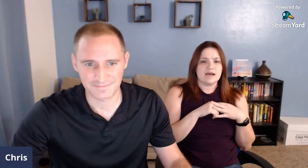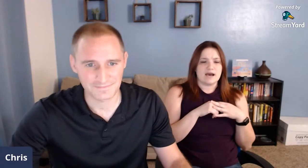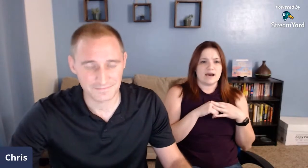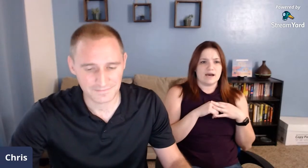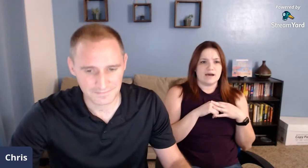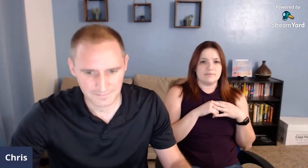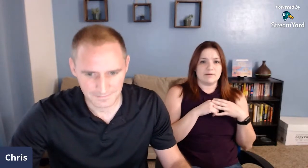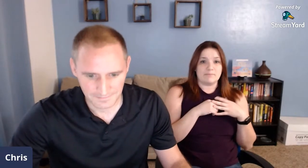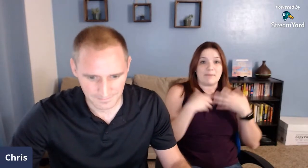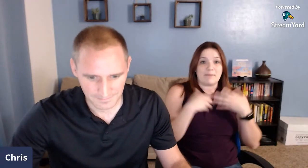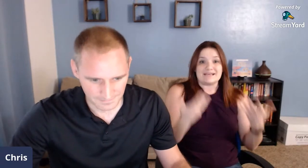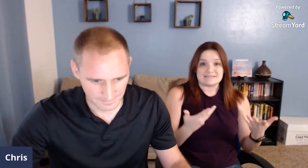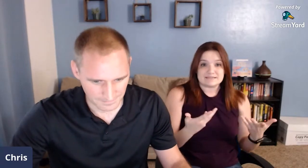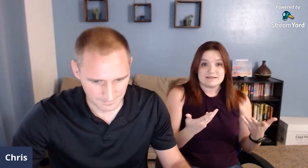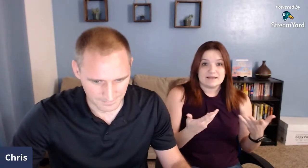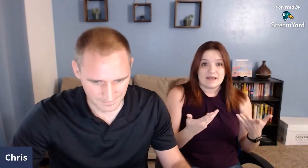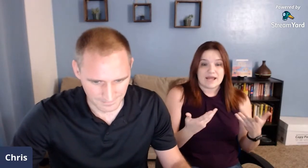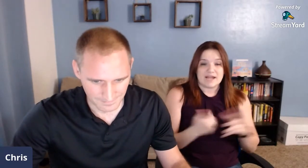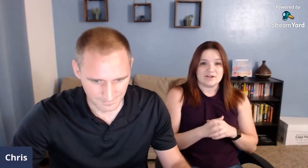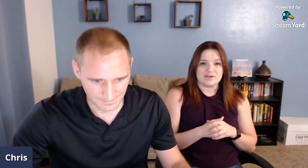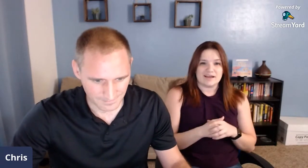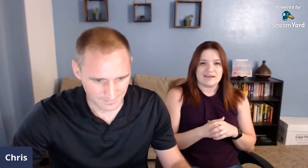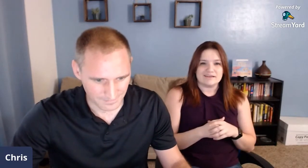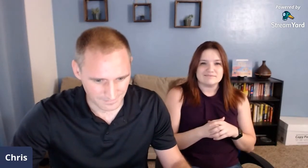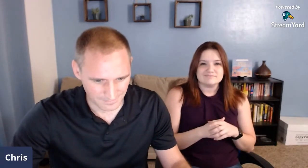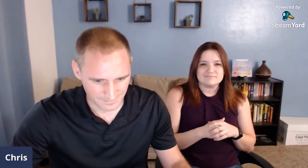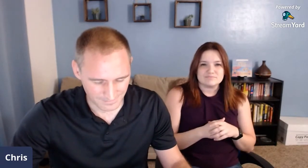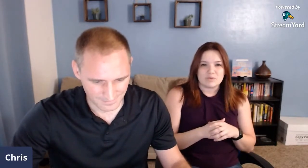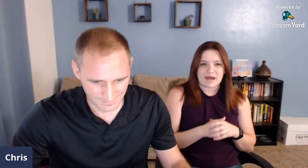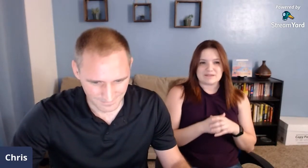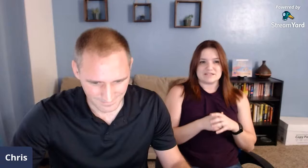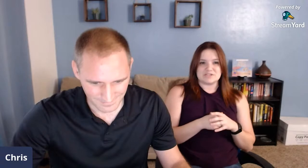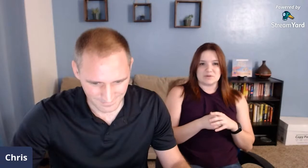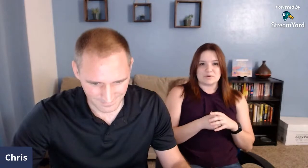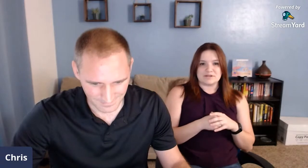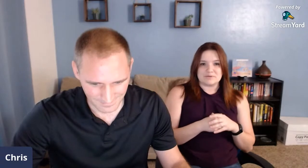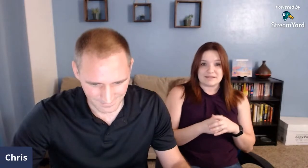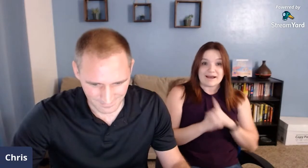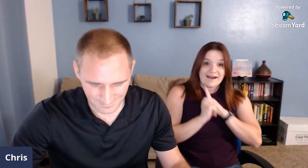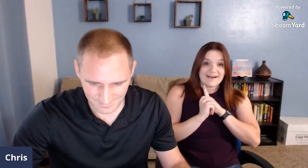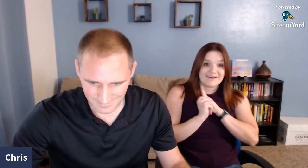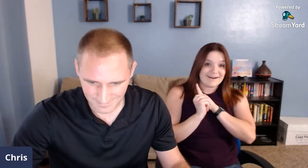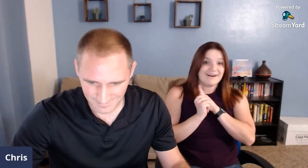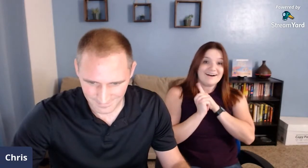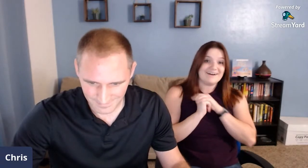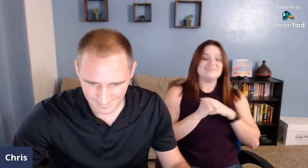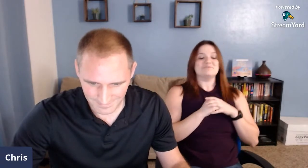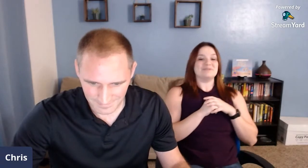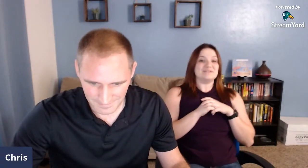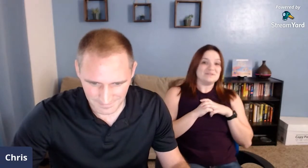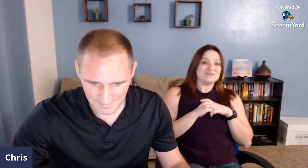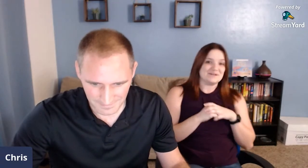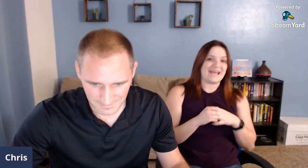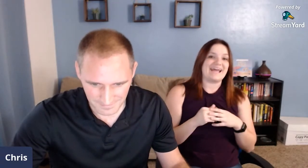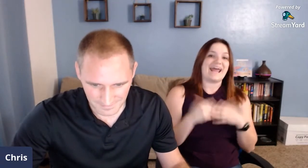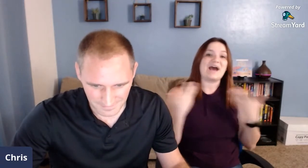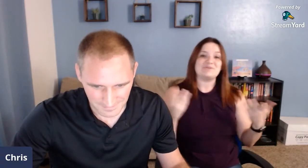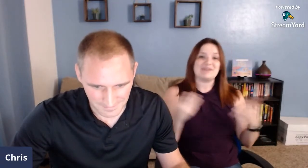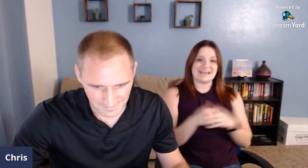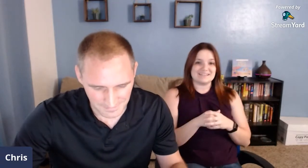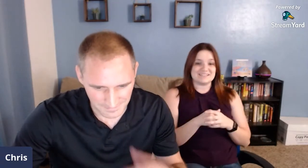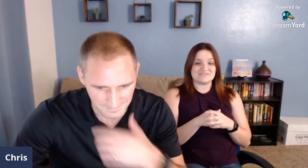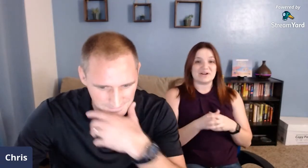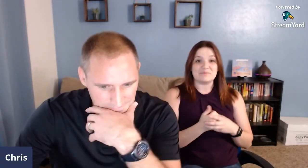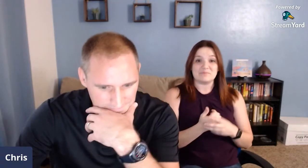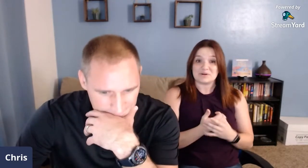it, bias, and you're like, how does an interpreter deal with it? We do, and how